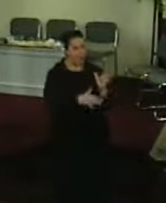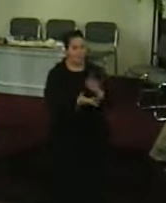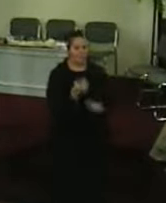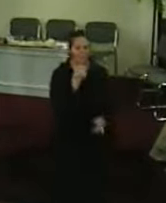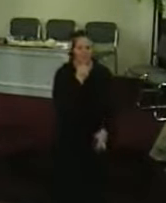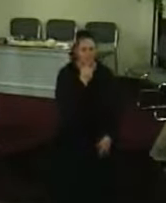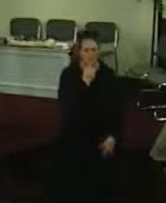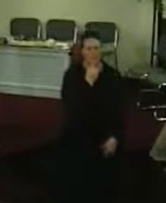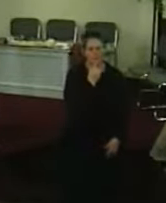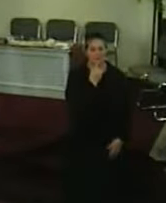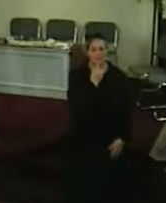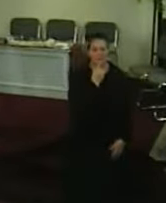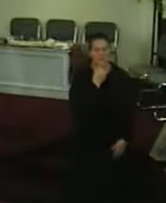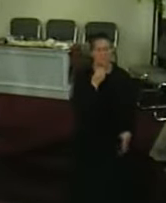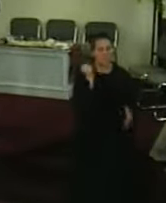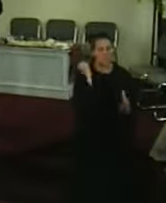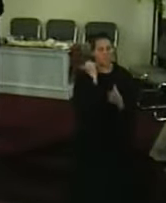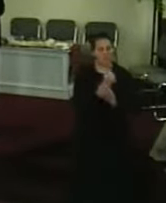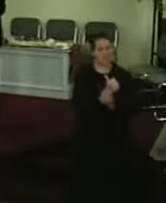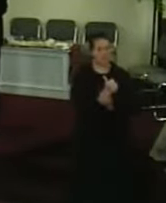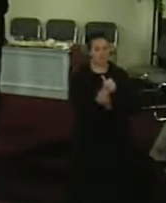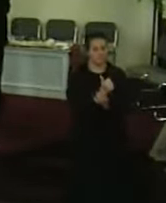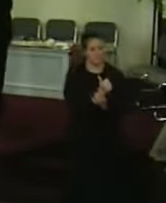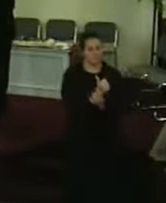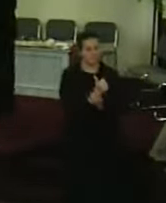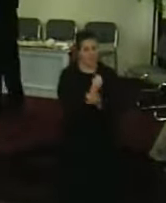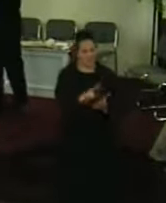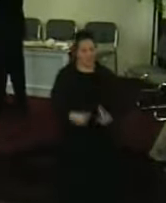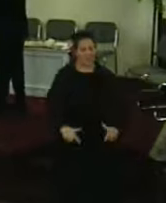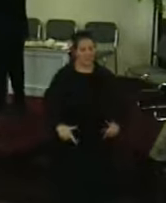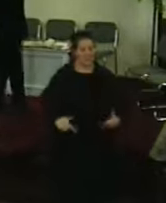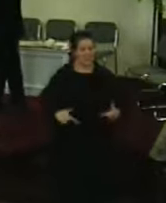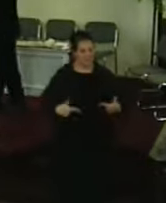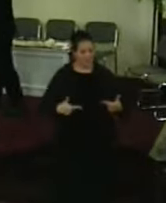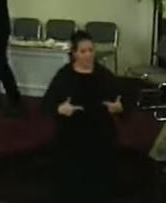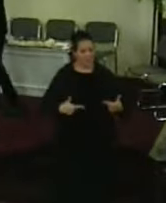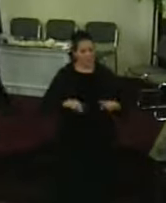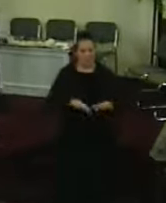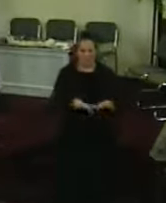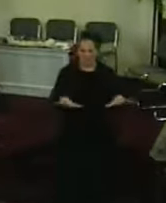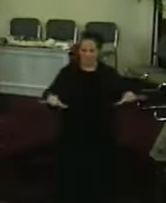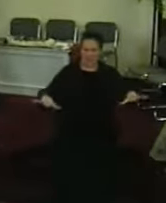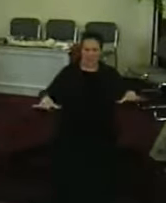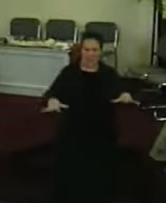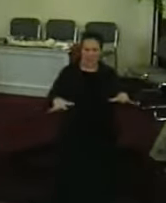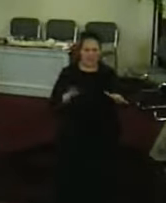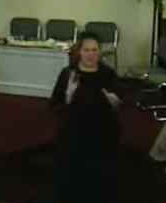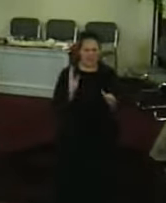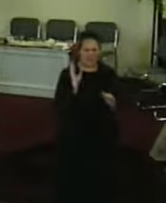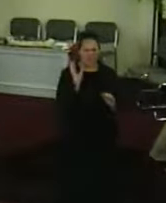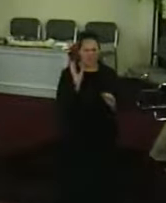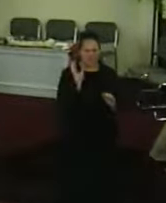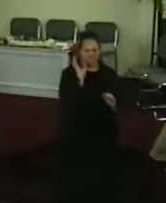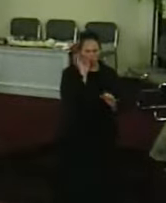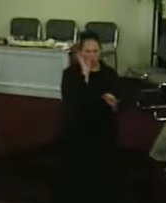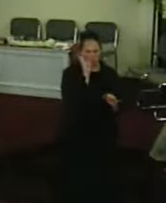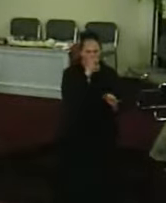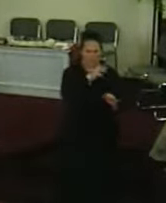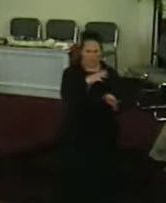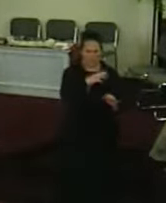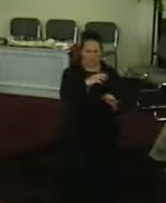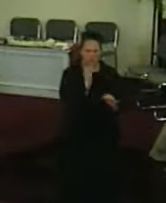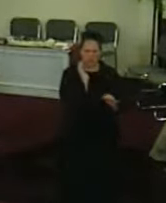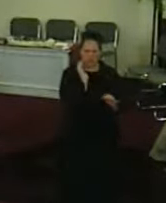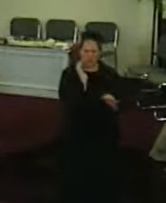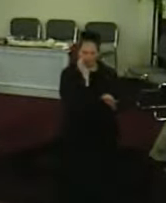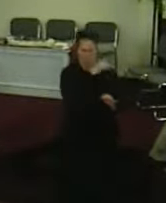he sojourned in the land as in a strange country with Isaac and Jacob, the heirs of the promise. And the